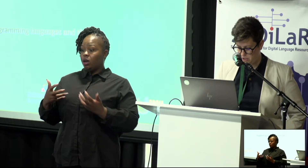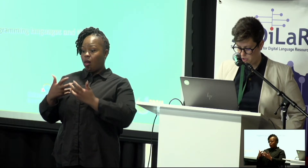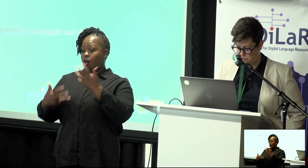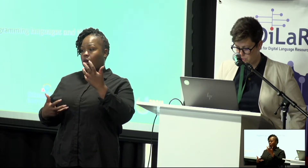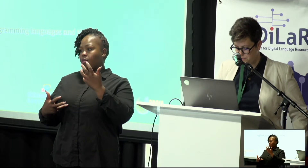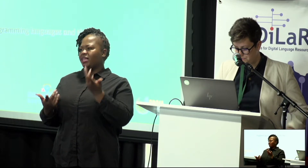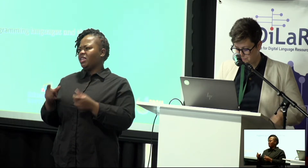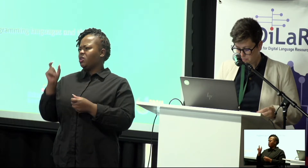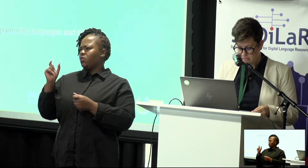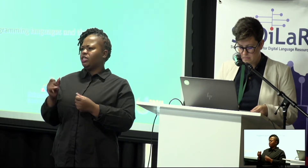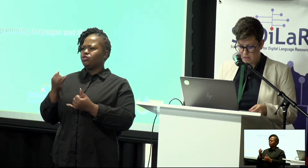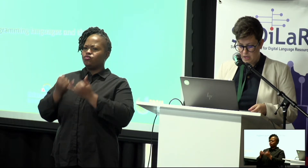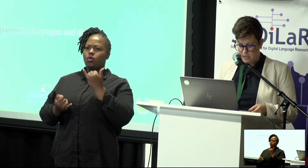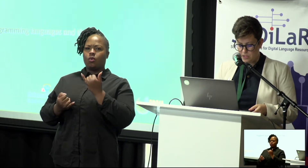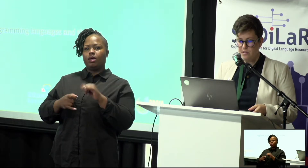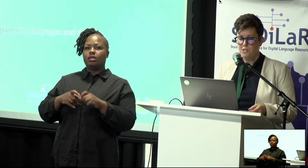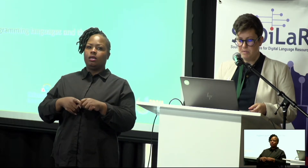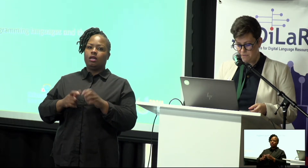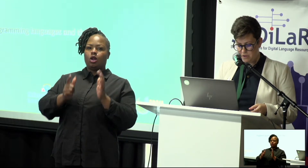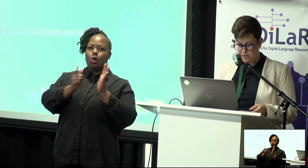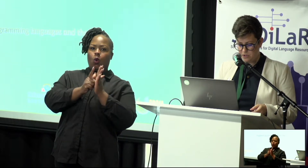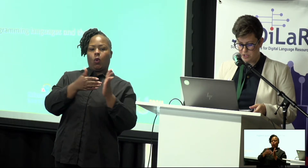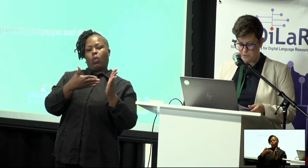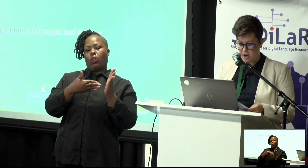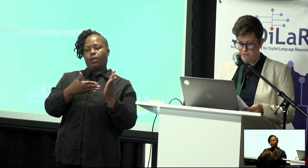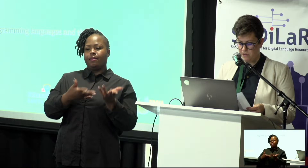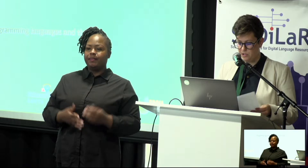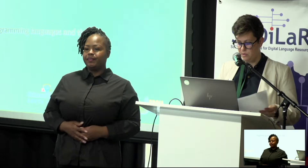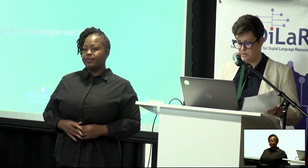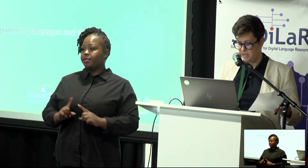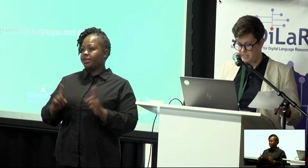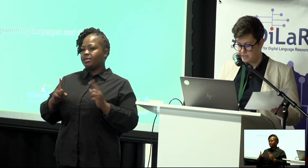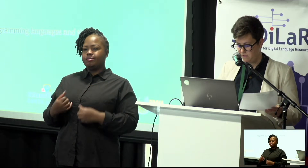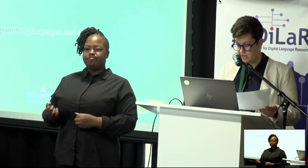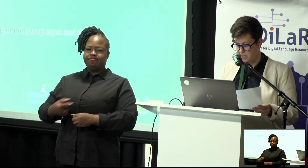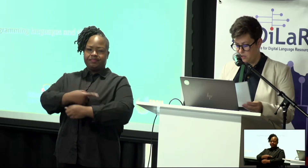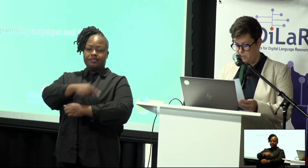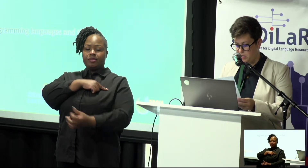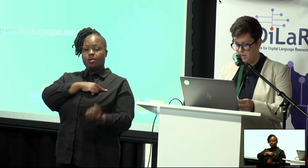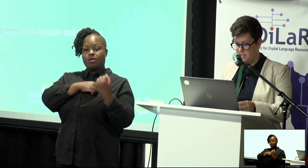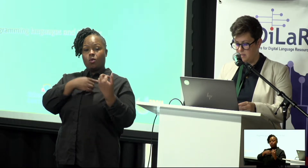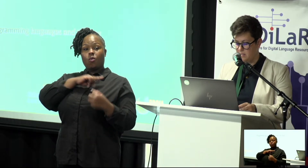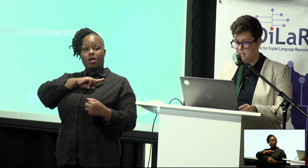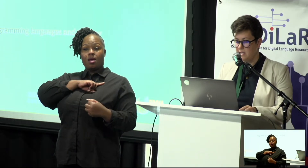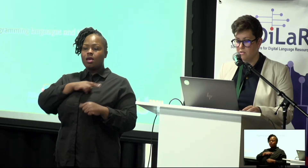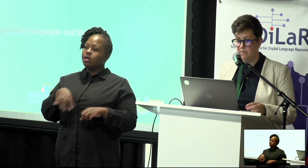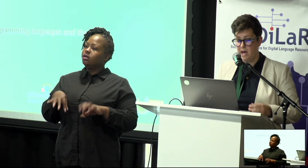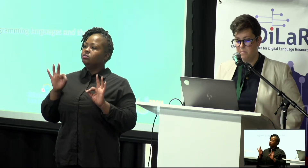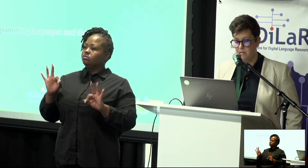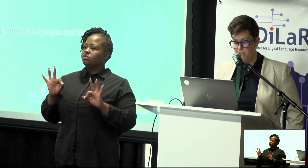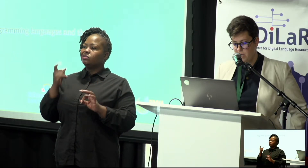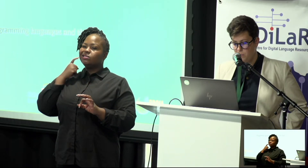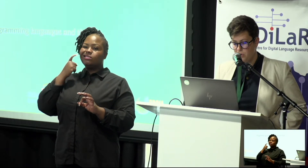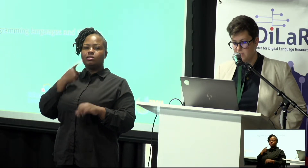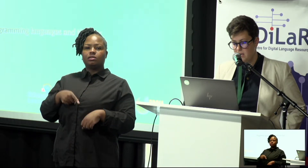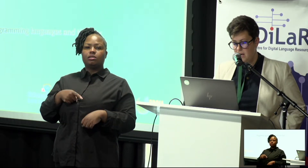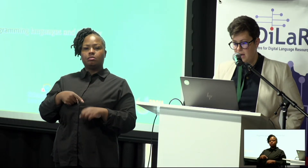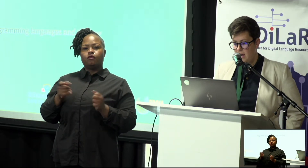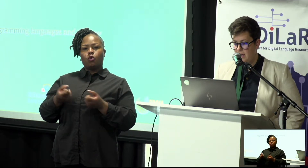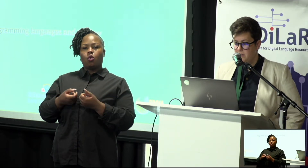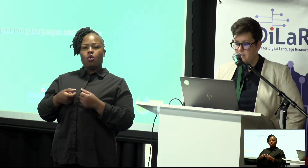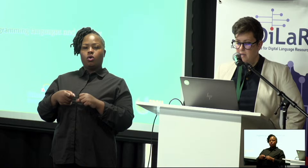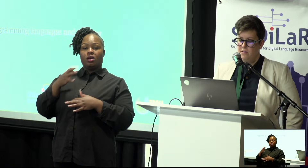is not being used. So the specific research is powerful in terms of identifying and communicating the extensive gaps in